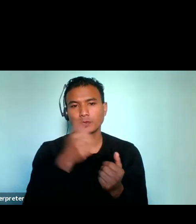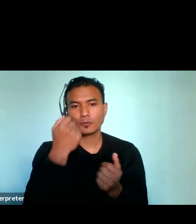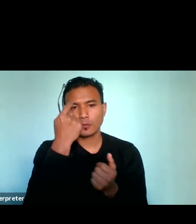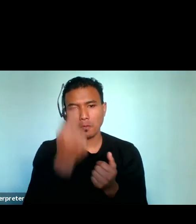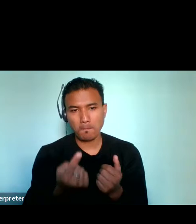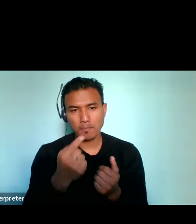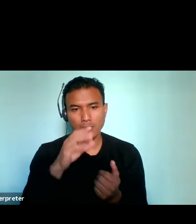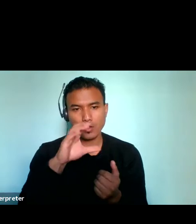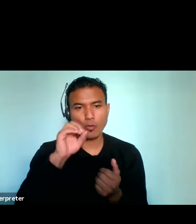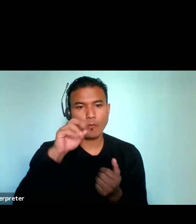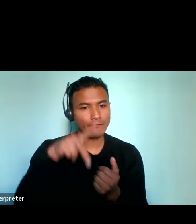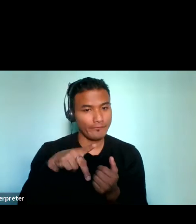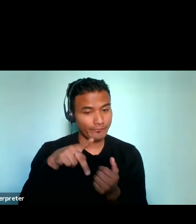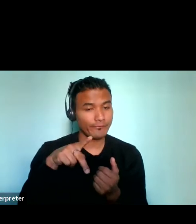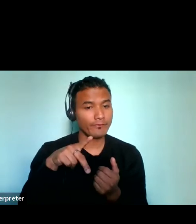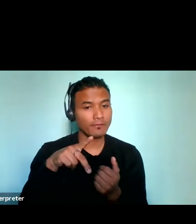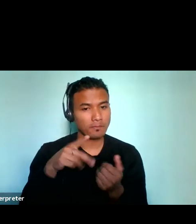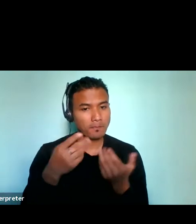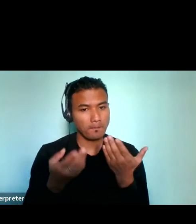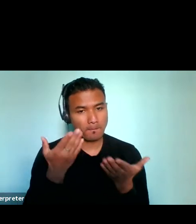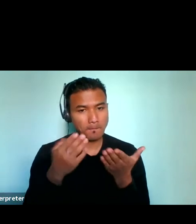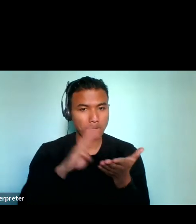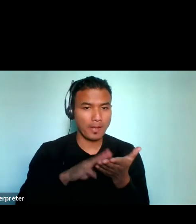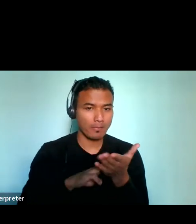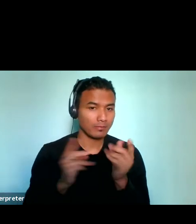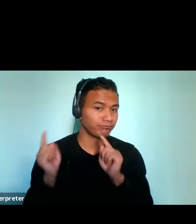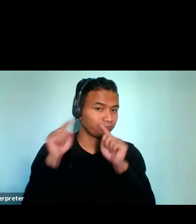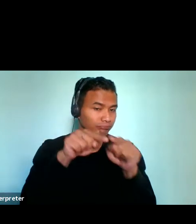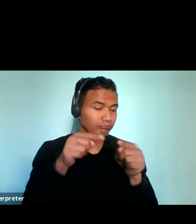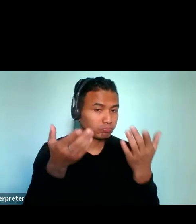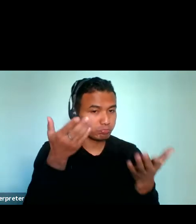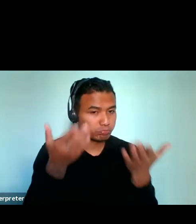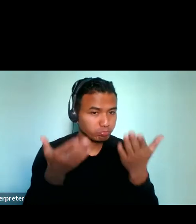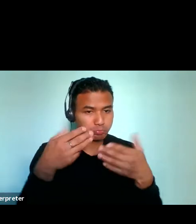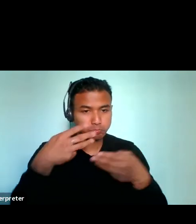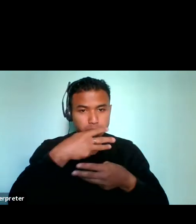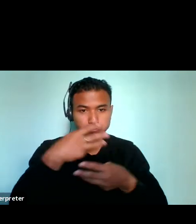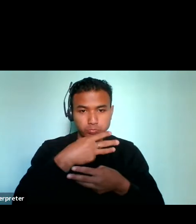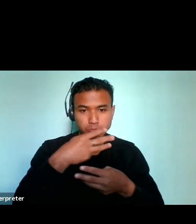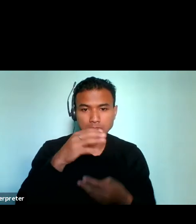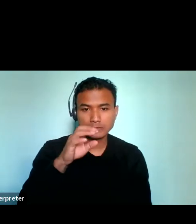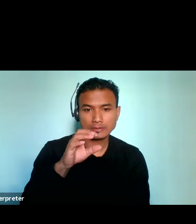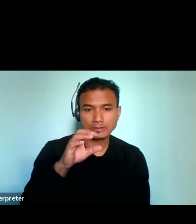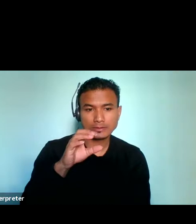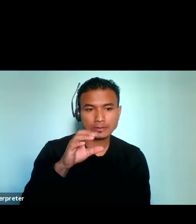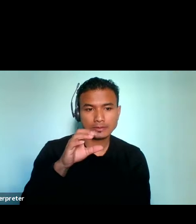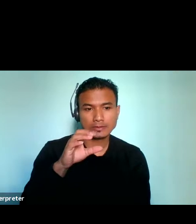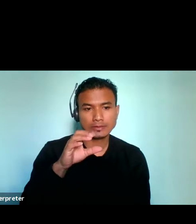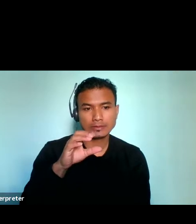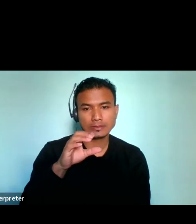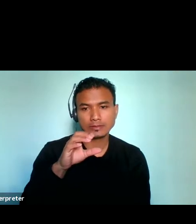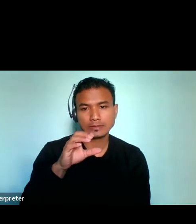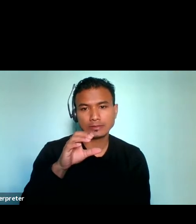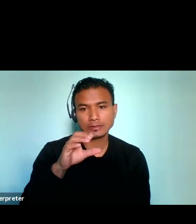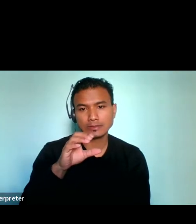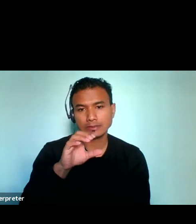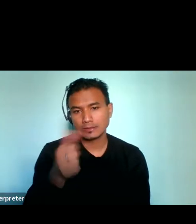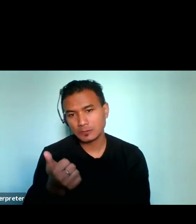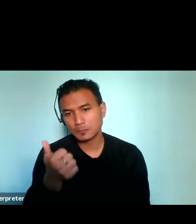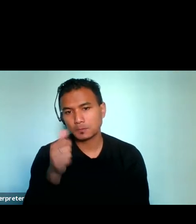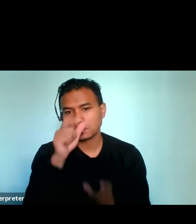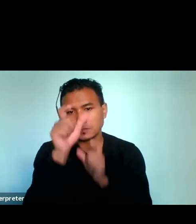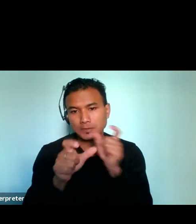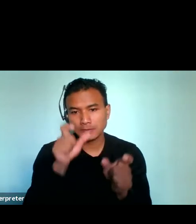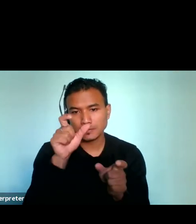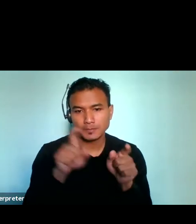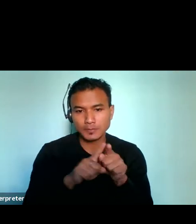COP. Some of our members will be there. You know that, for example, Hijaba, and others will be there as part